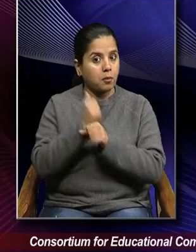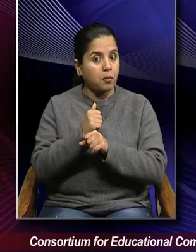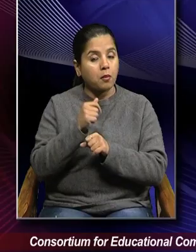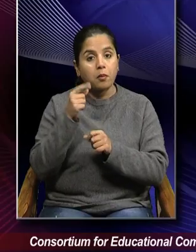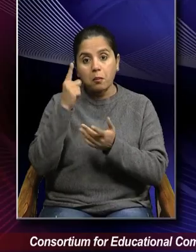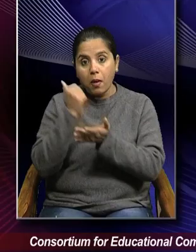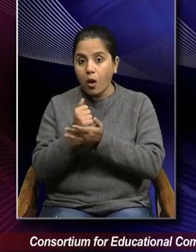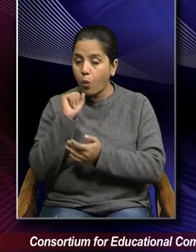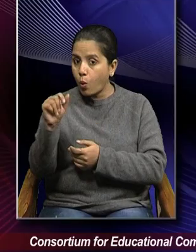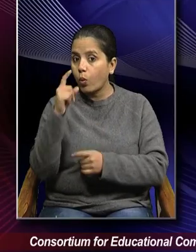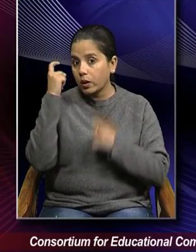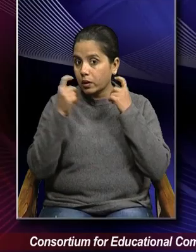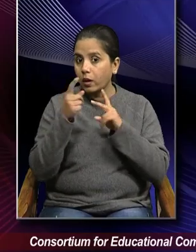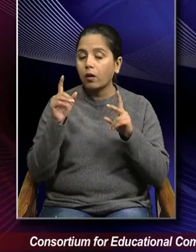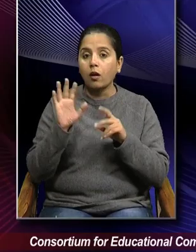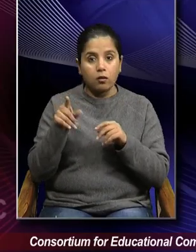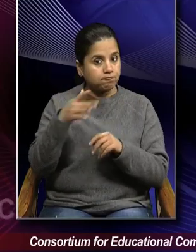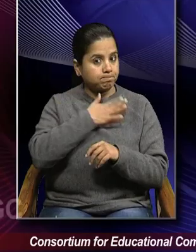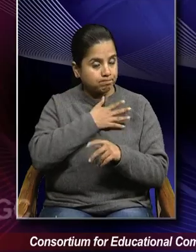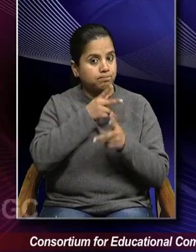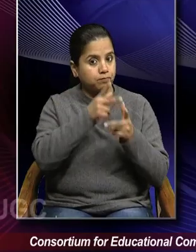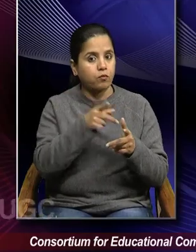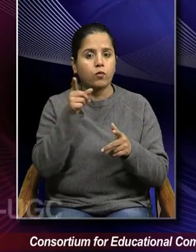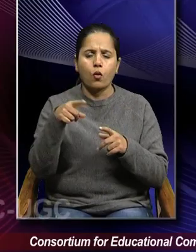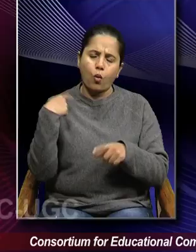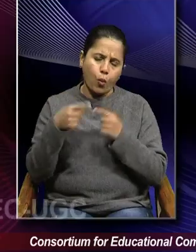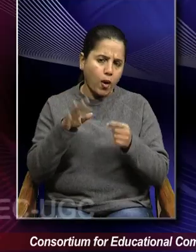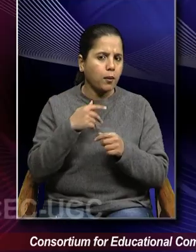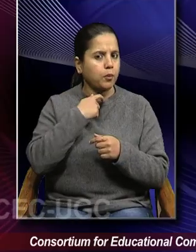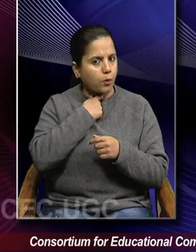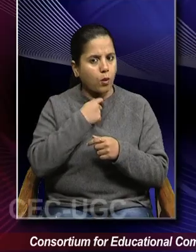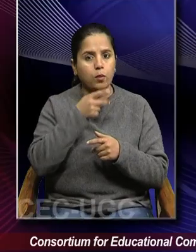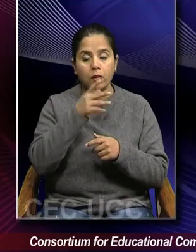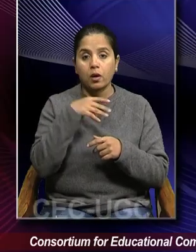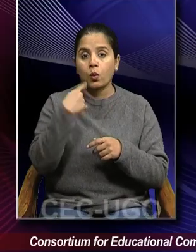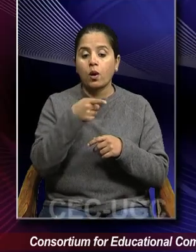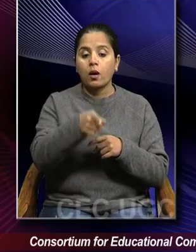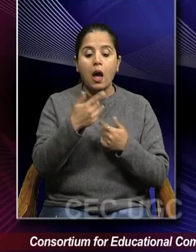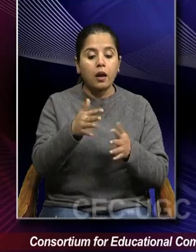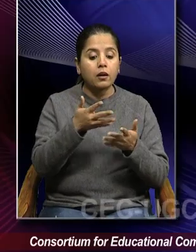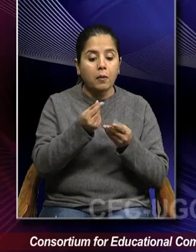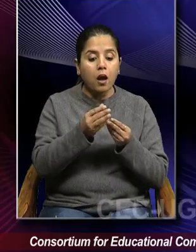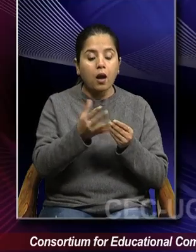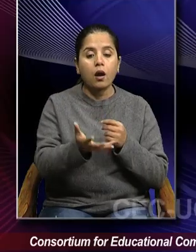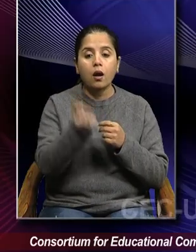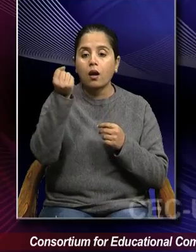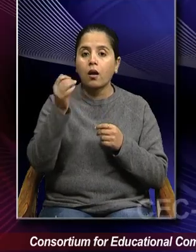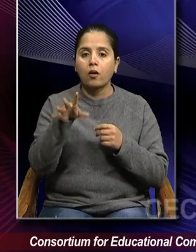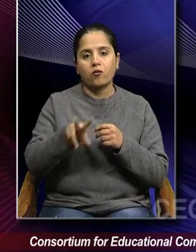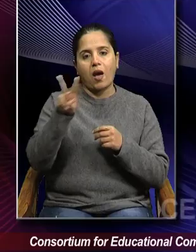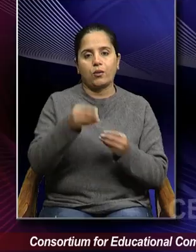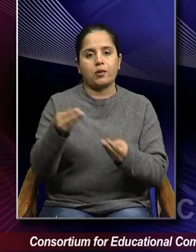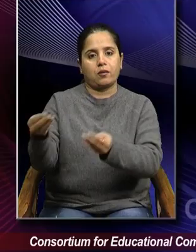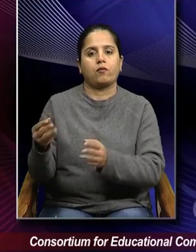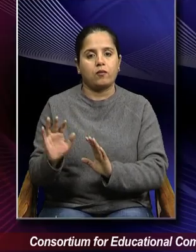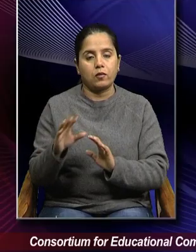place, and they always make a promise that bearer of this particular currency would be given the value.